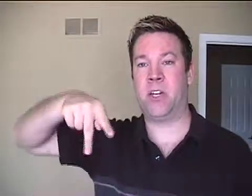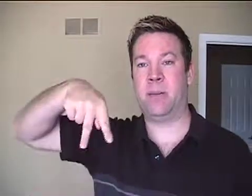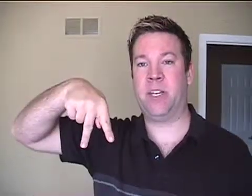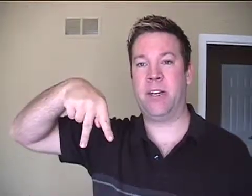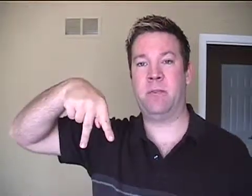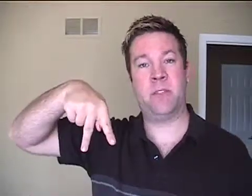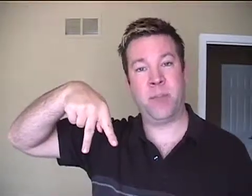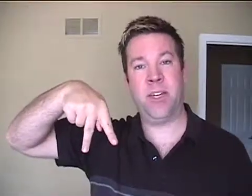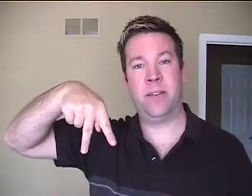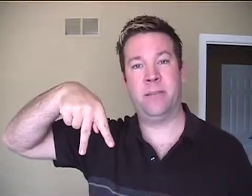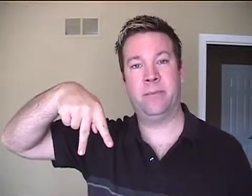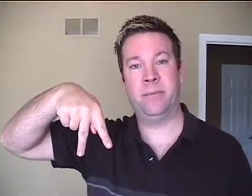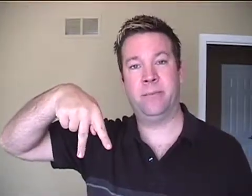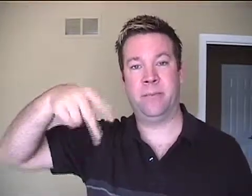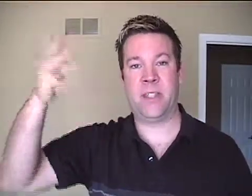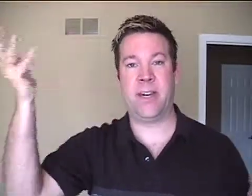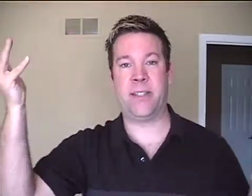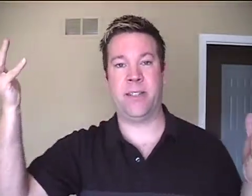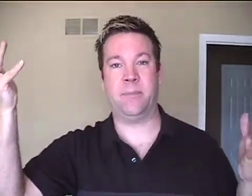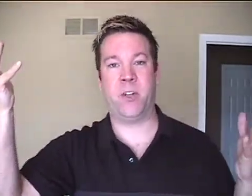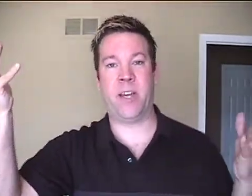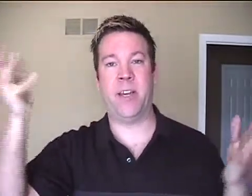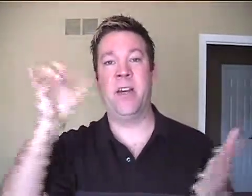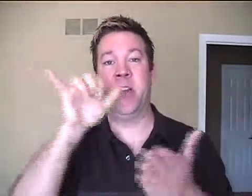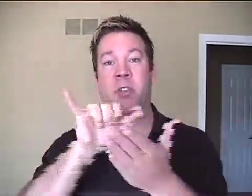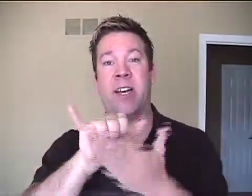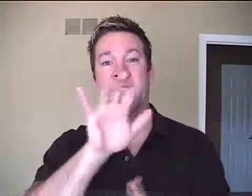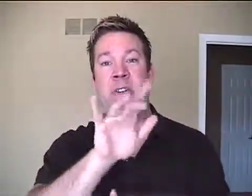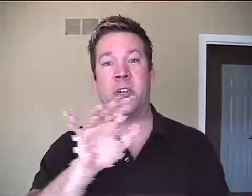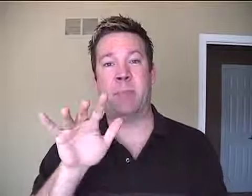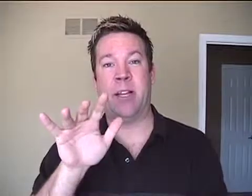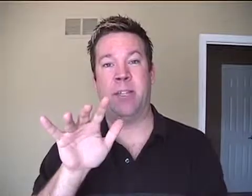Turn it upside down, it's P. It's that easy, okay? So that's fingerspelling.